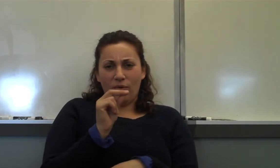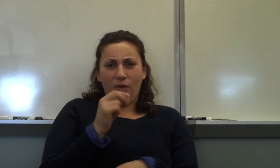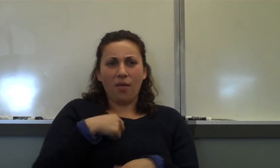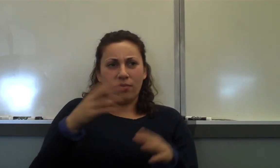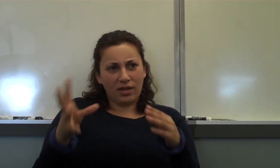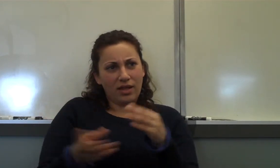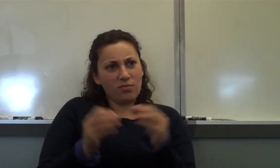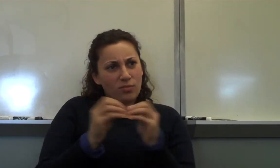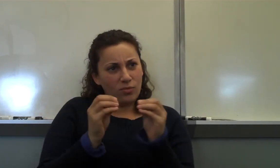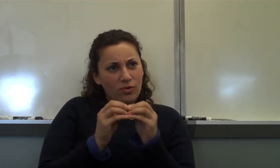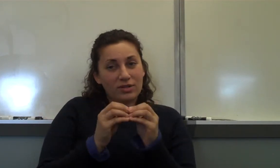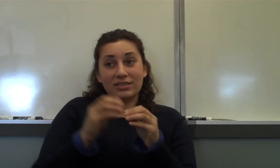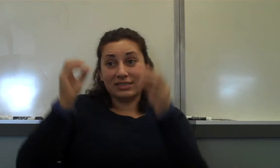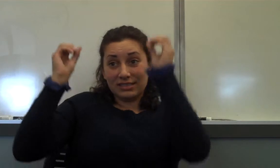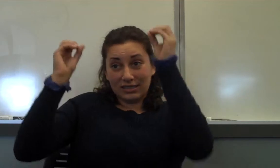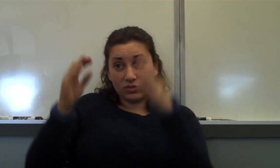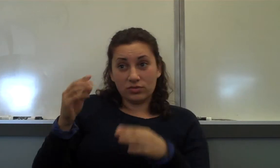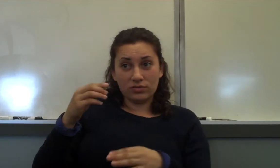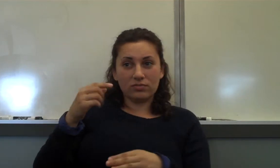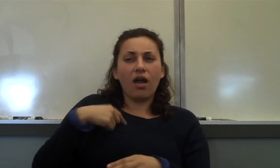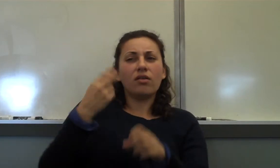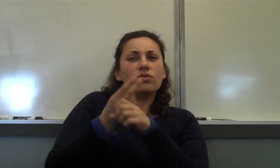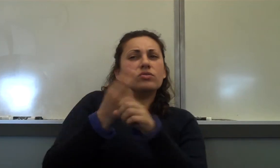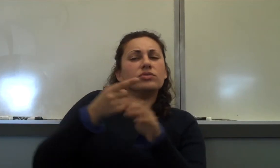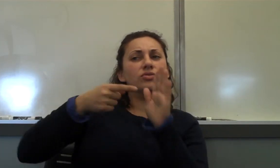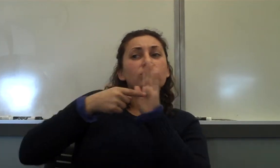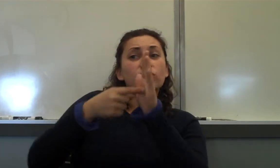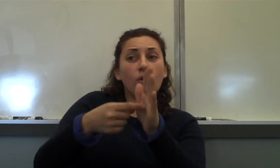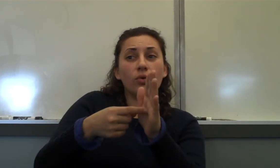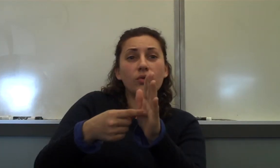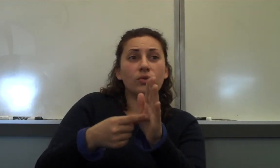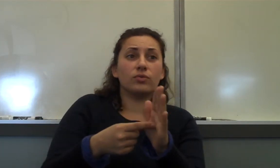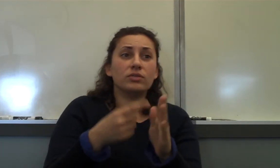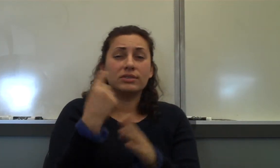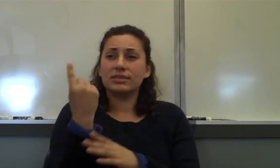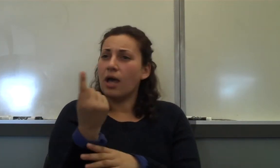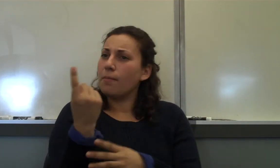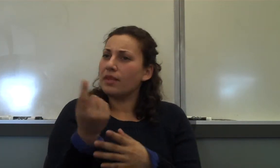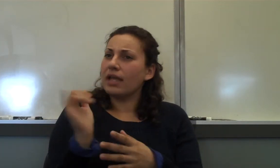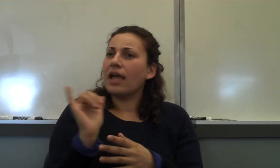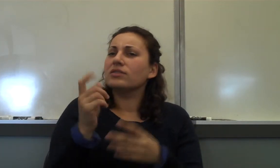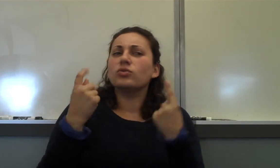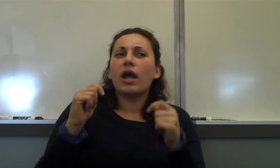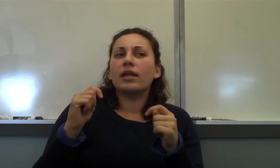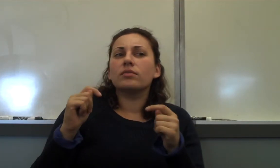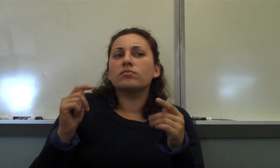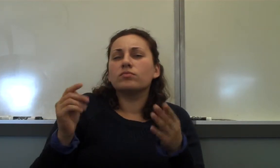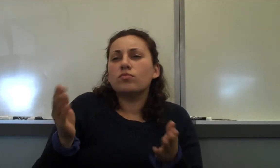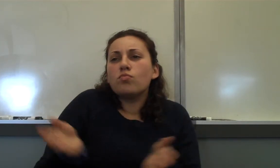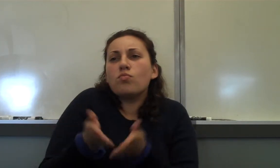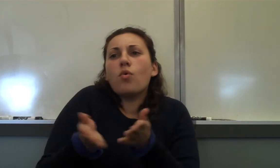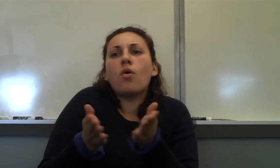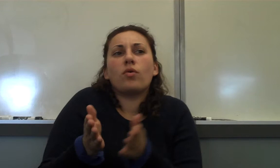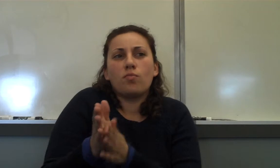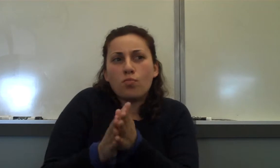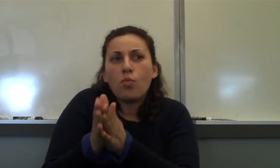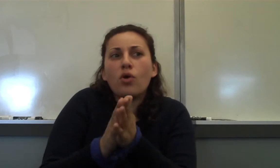This is what teachers use to demonstrate something and motivate it, all right? Because it works through